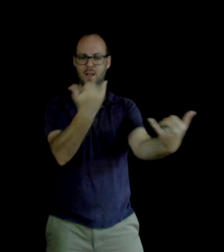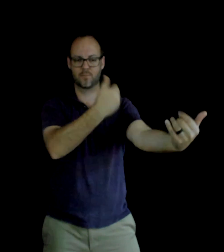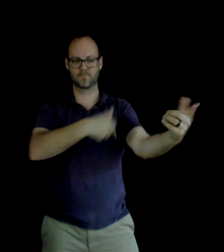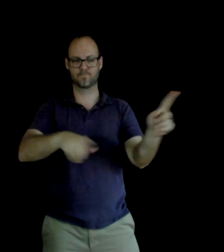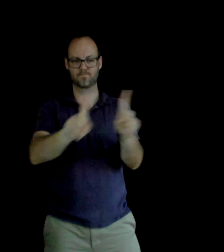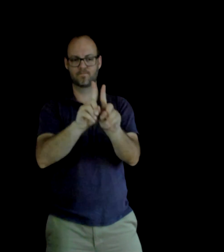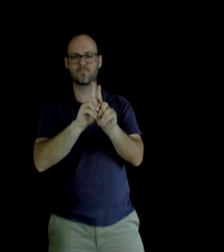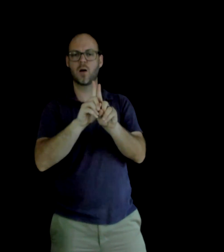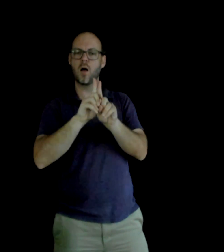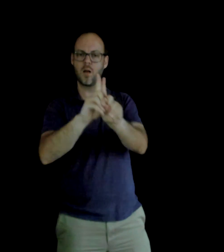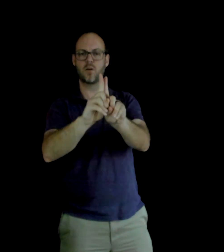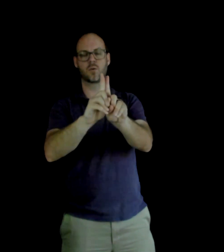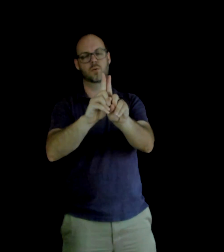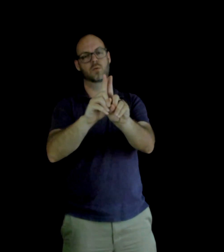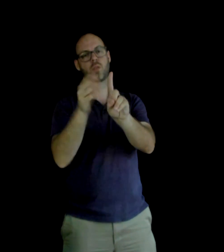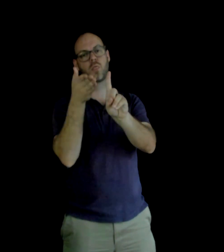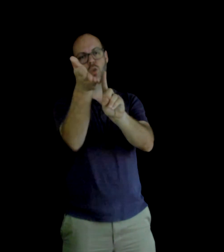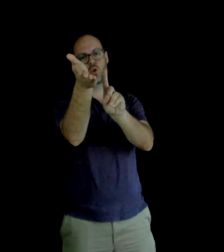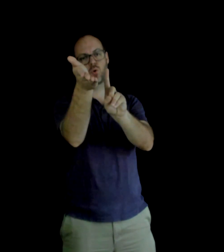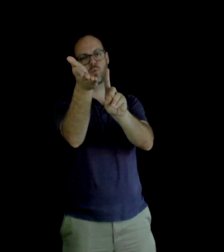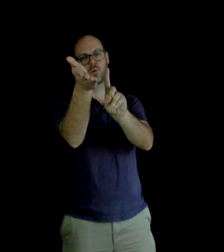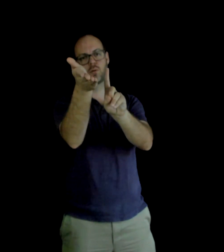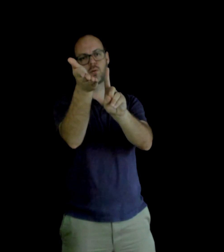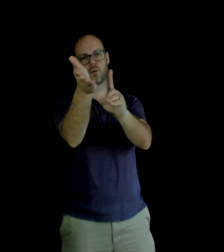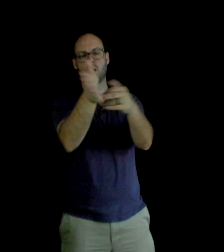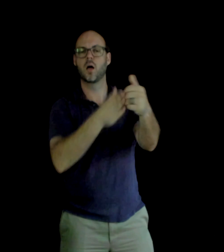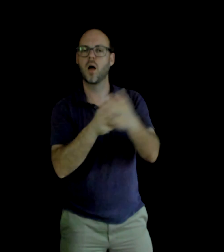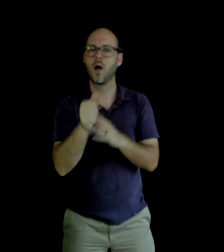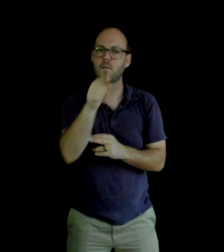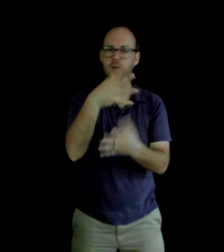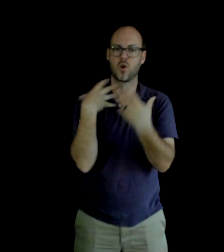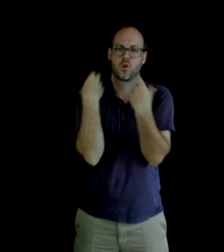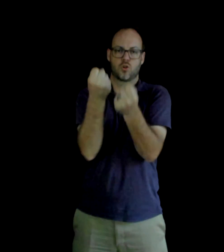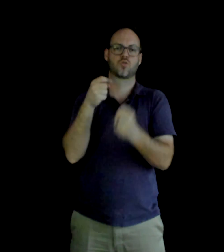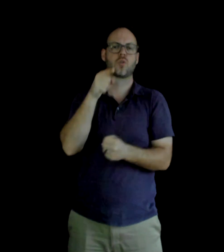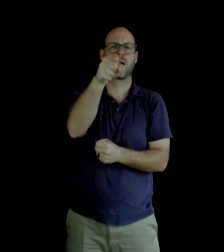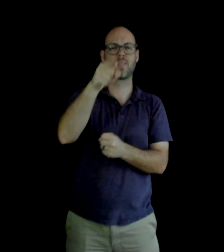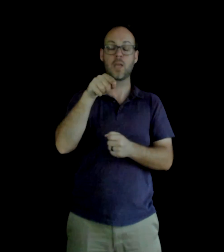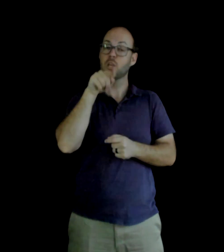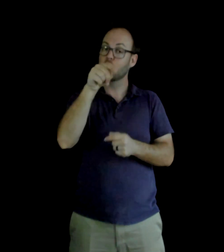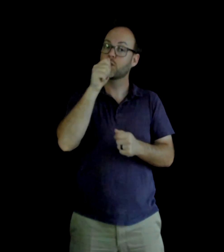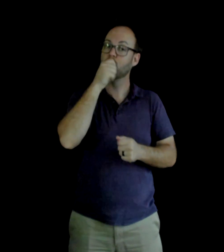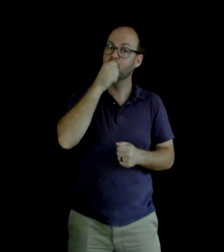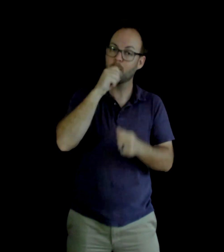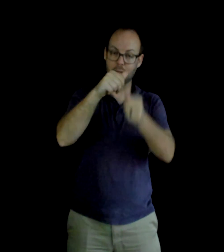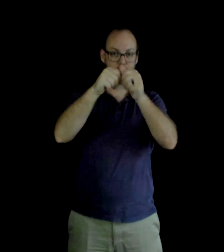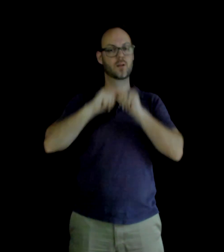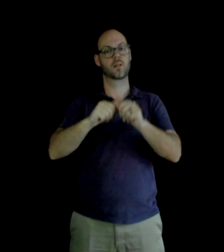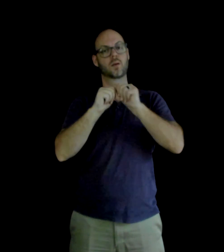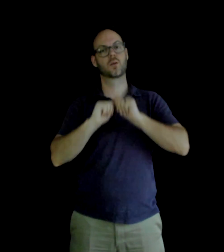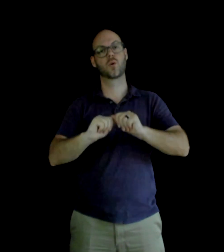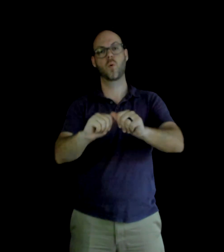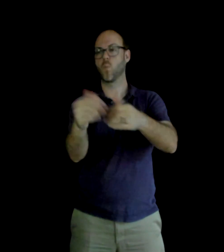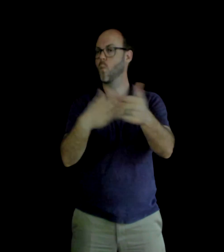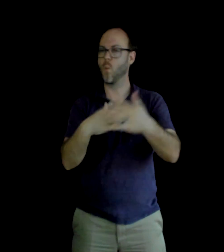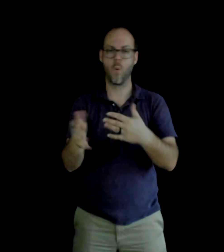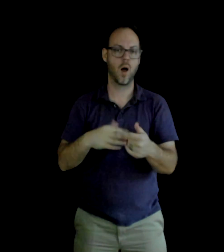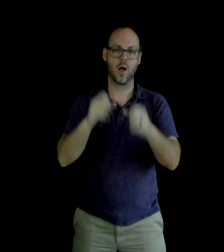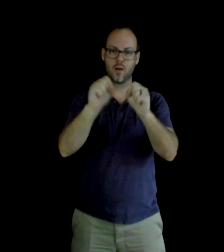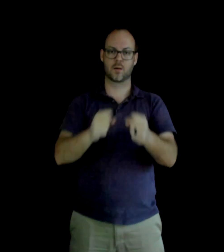there with you, alongside of you, to comfort you and to strengthen you as you patiently endure whatever it